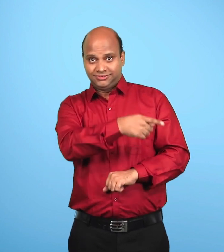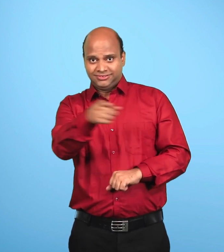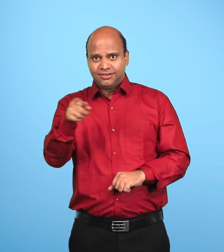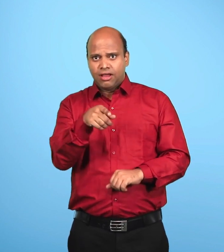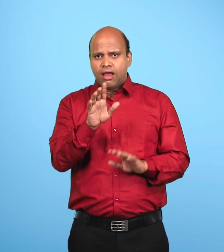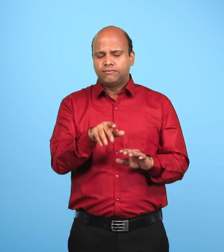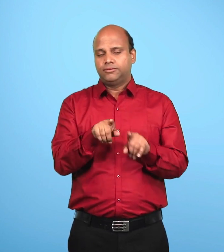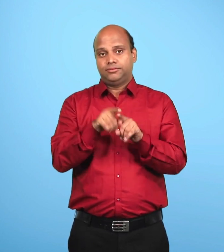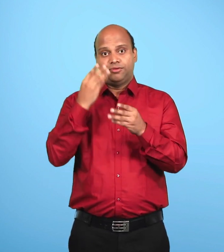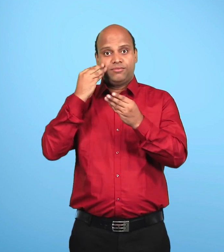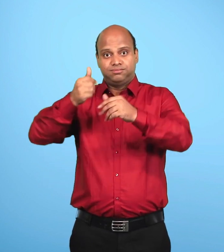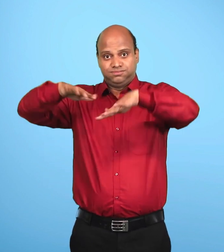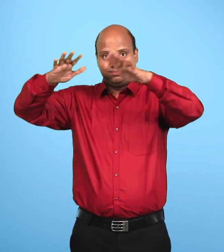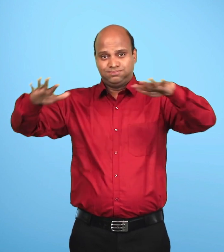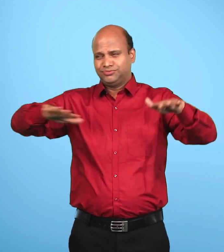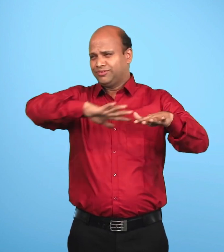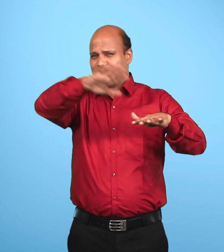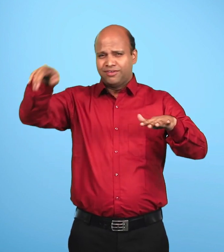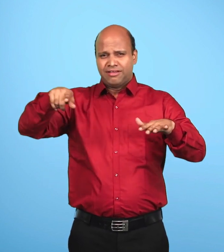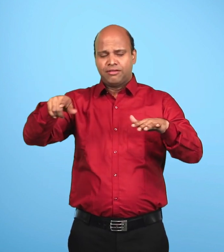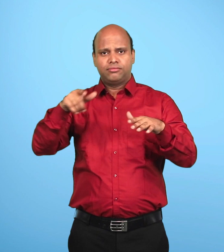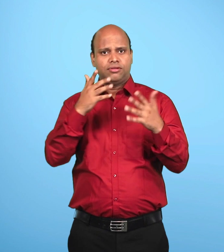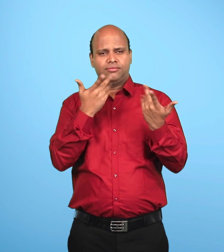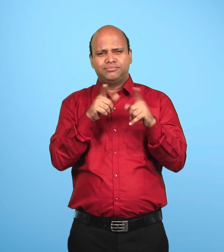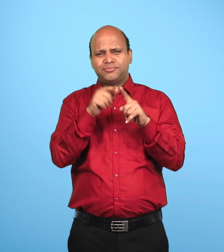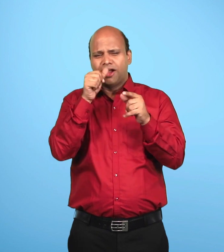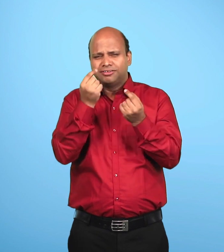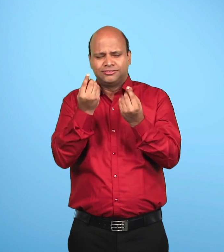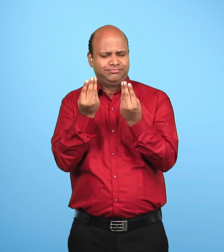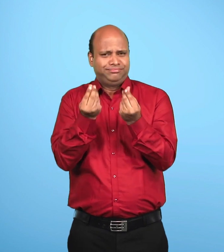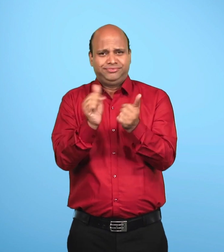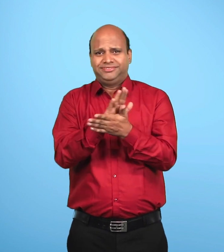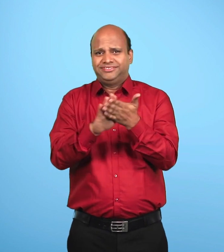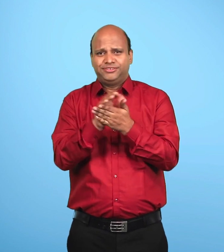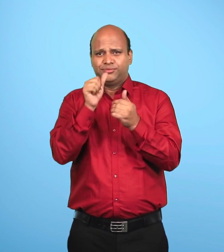There is very little water available in the desert. It is very hot